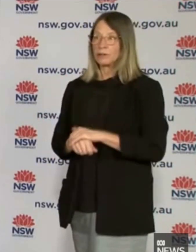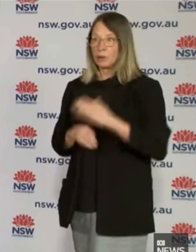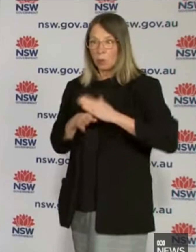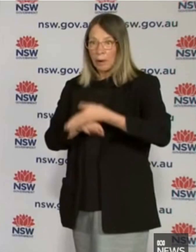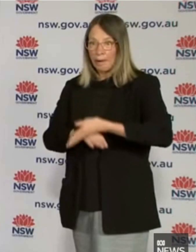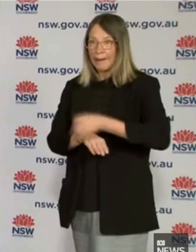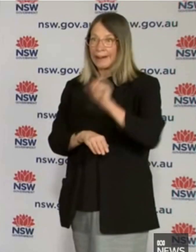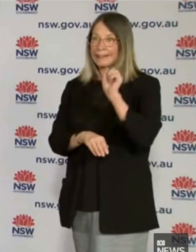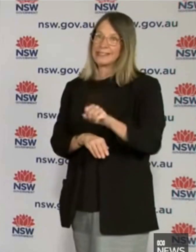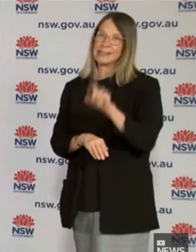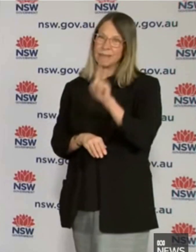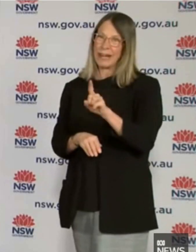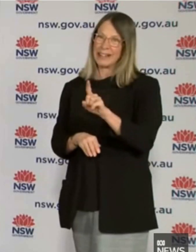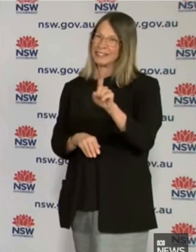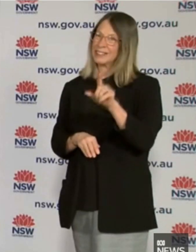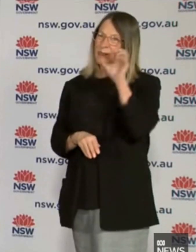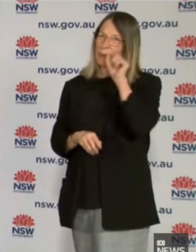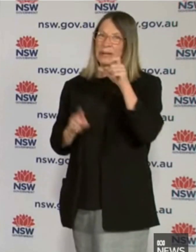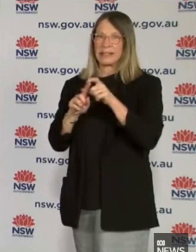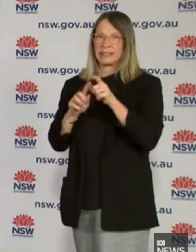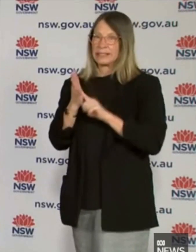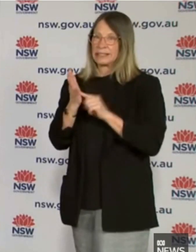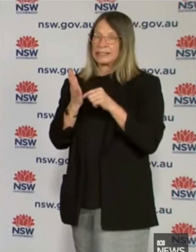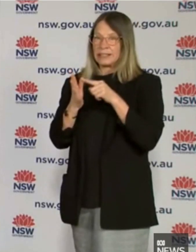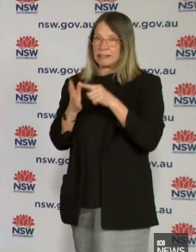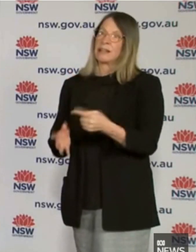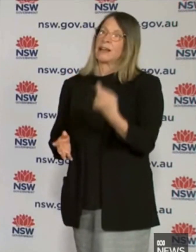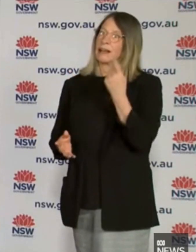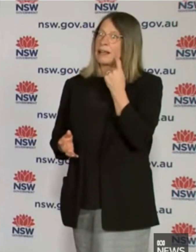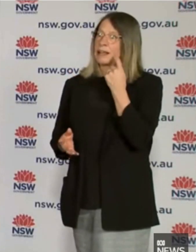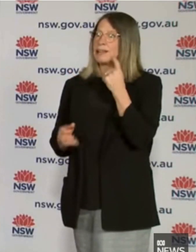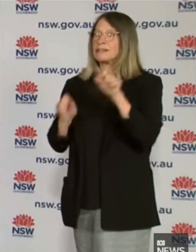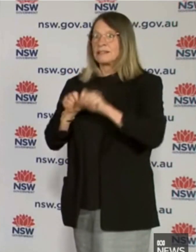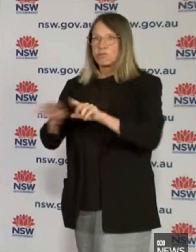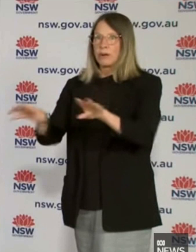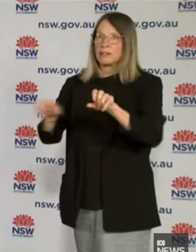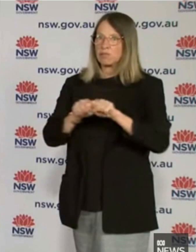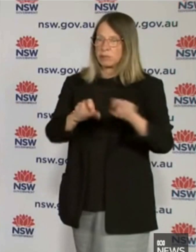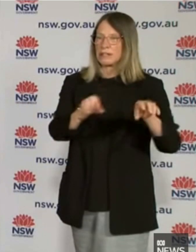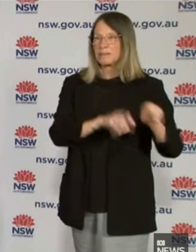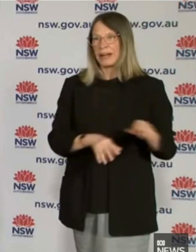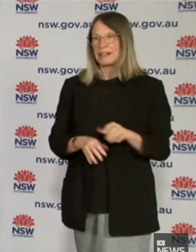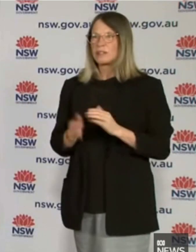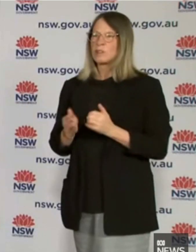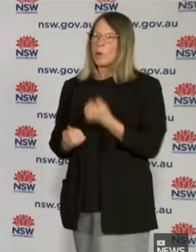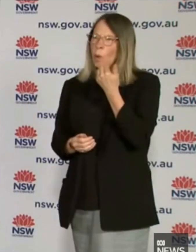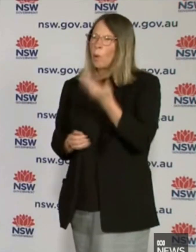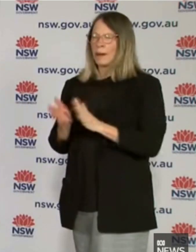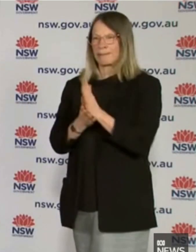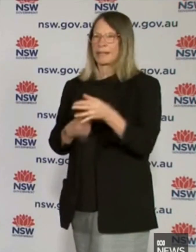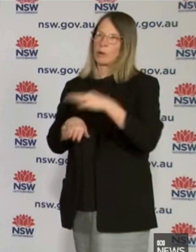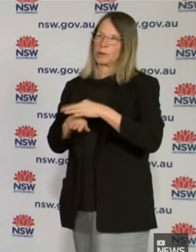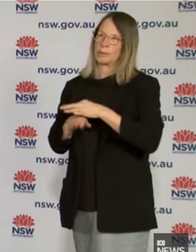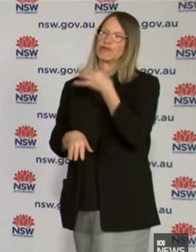Delta variant is very transmissible, and hospitals are always going to be a place at risk. And that's why